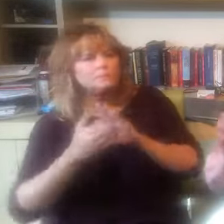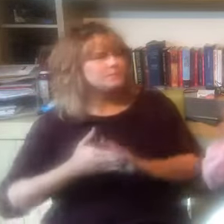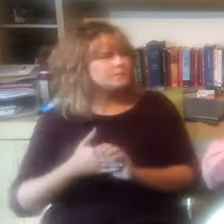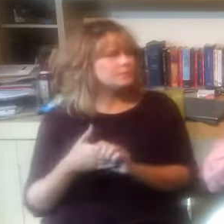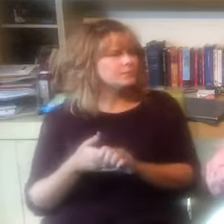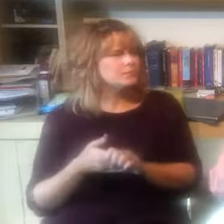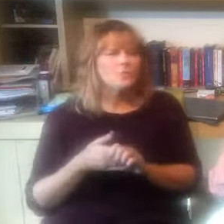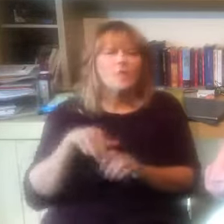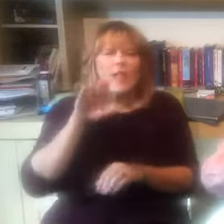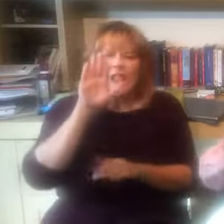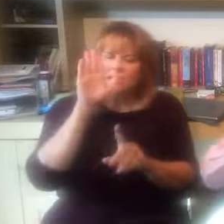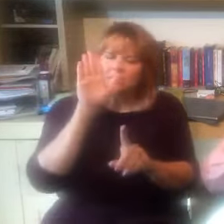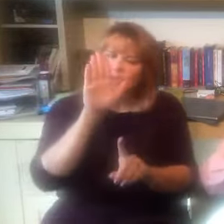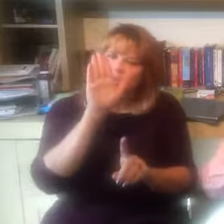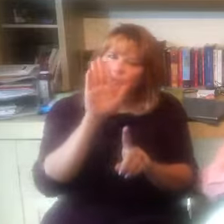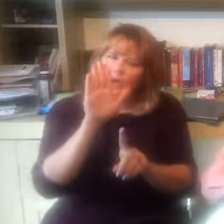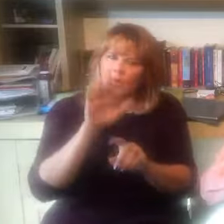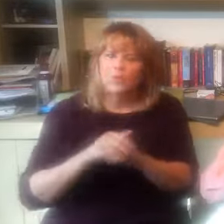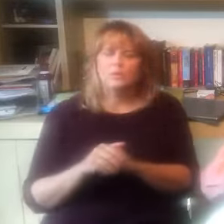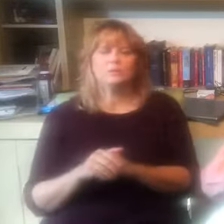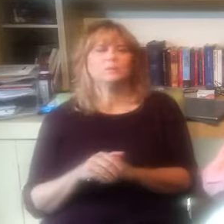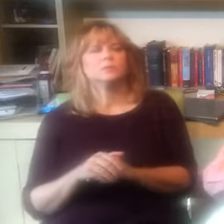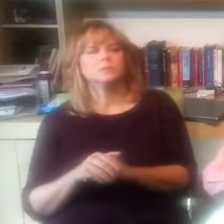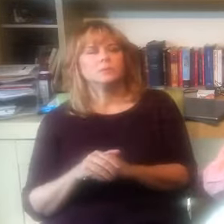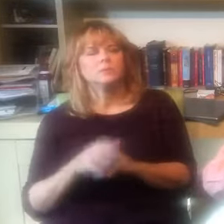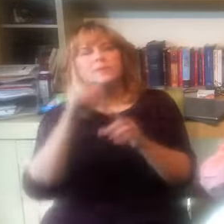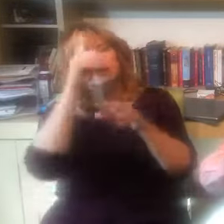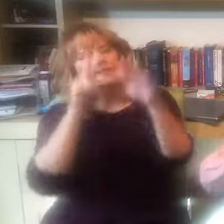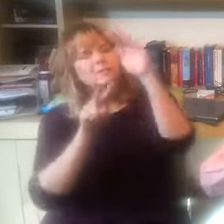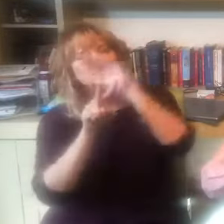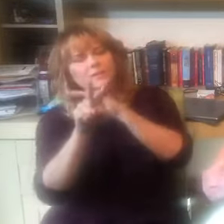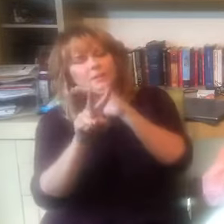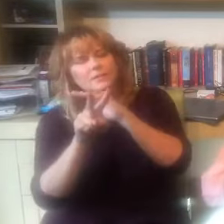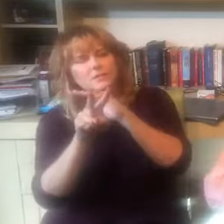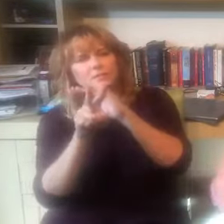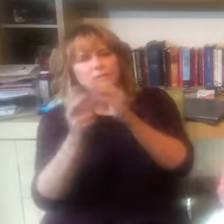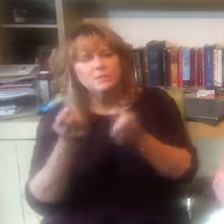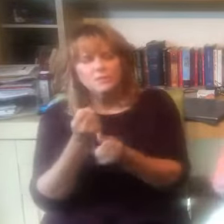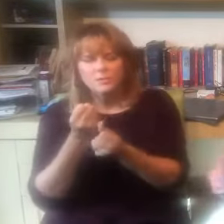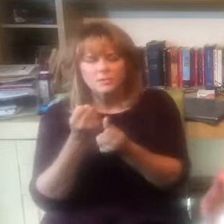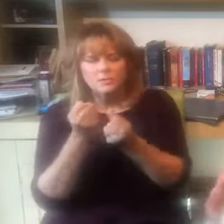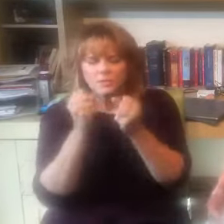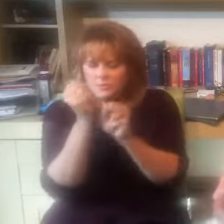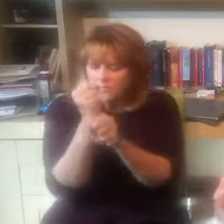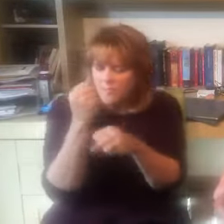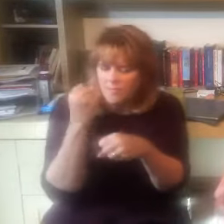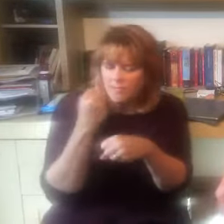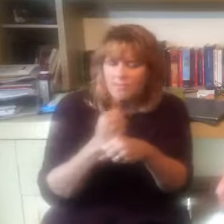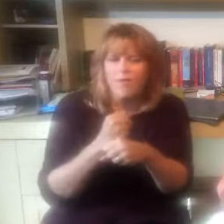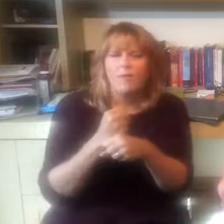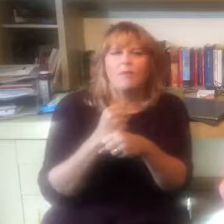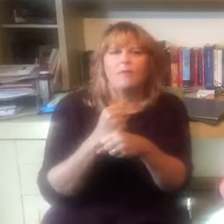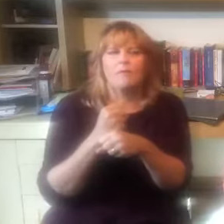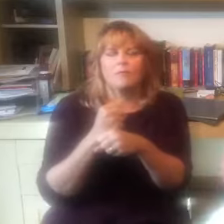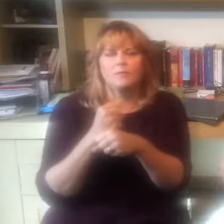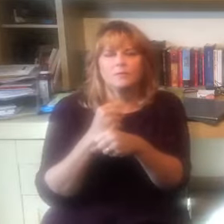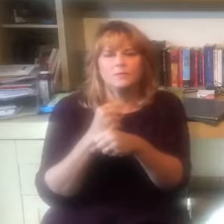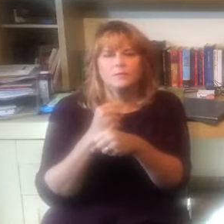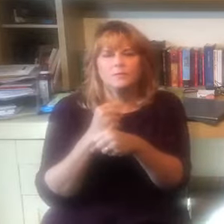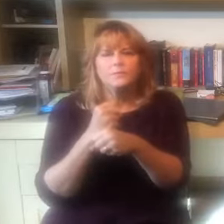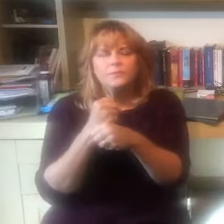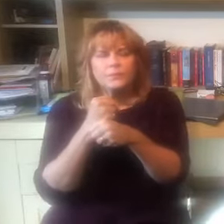It is your destiny to produce a likeness of